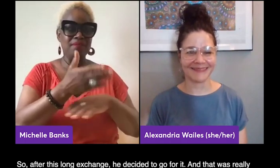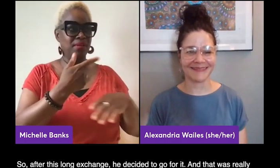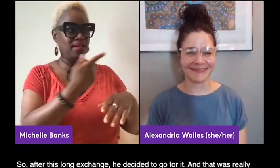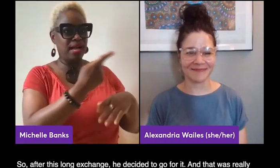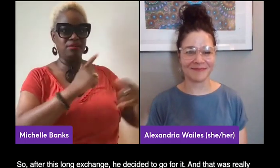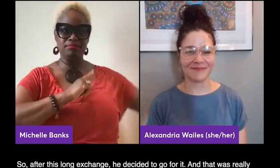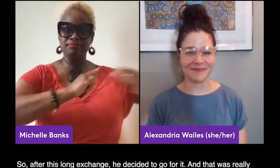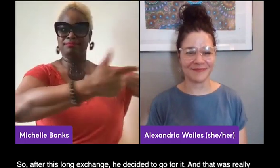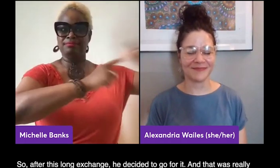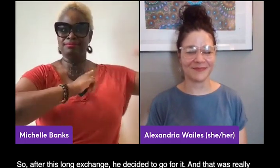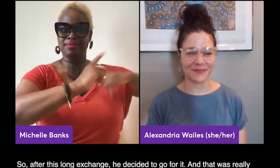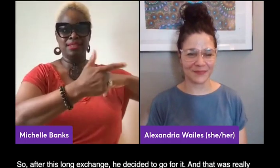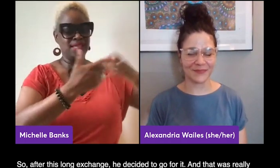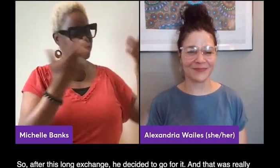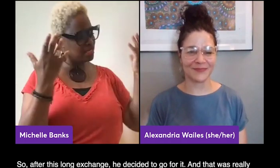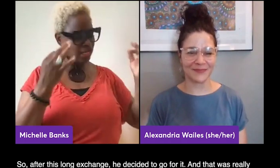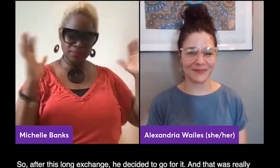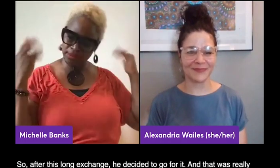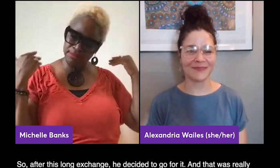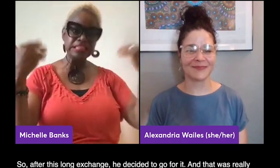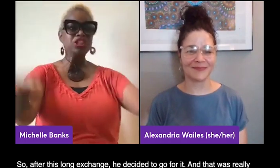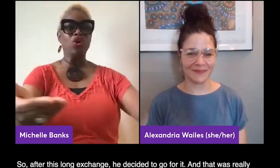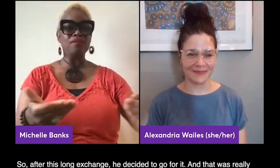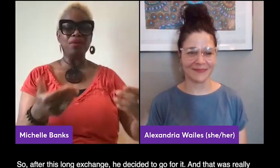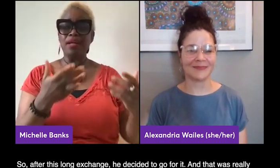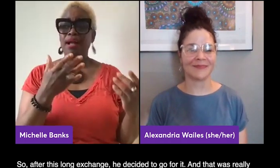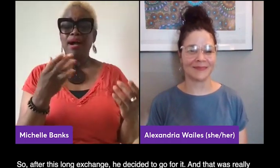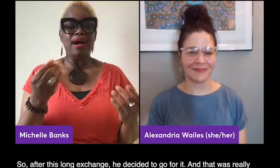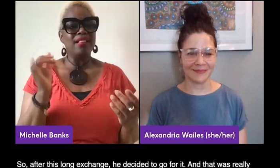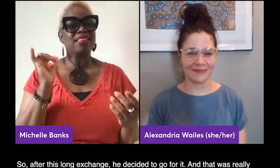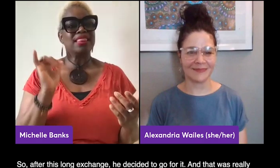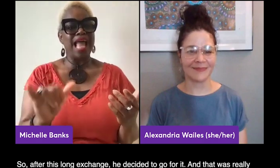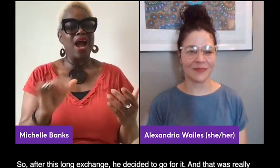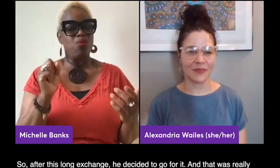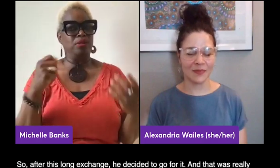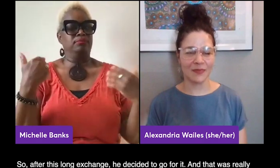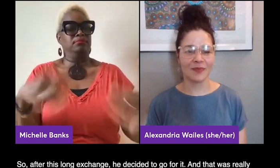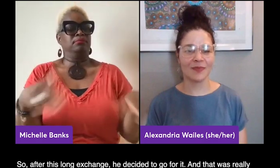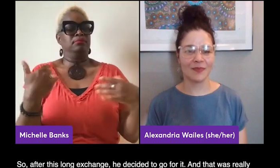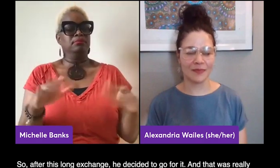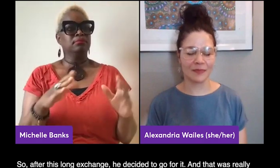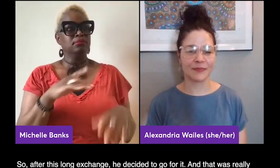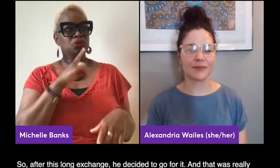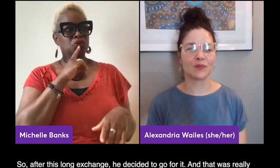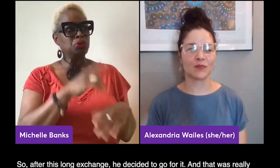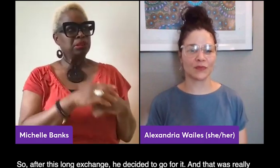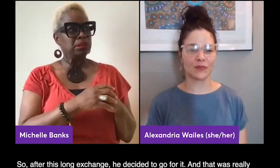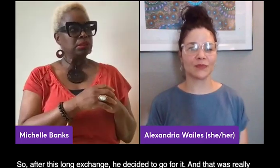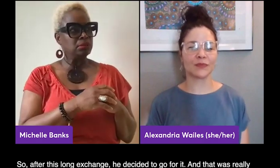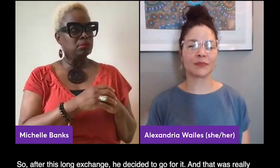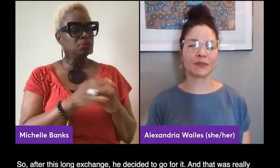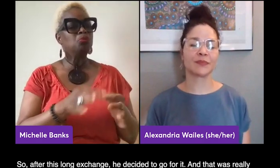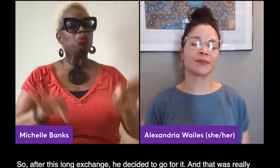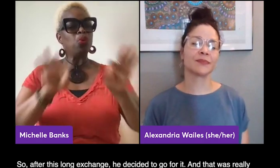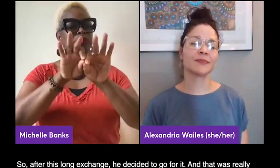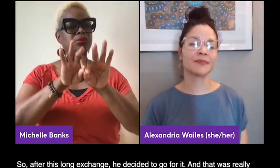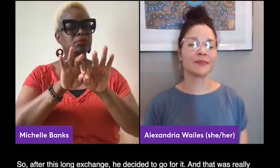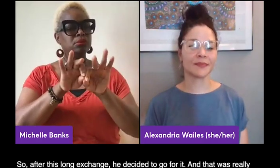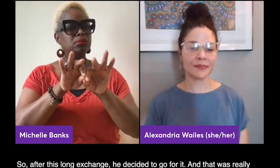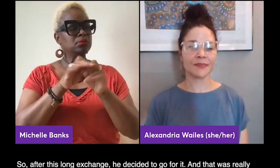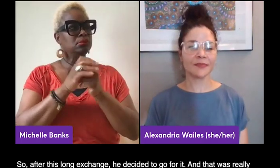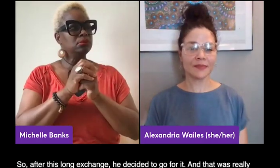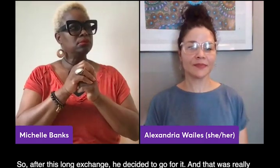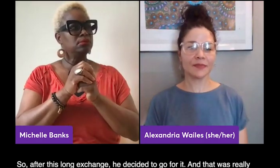So after this long exchange, he decided to go for it. And that was really meaningful.